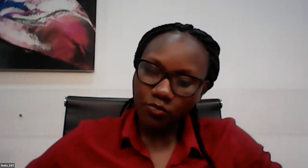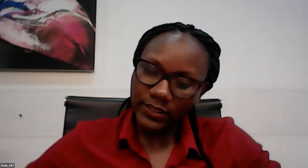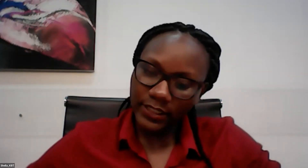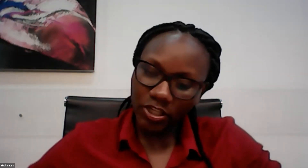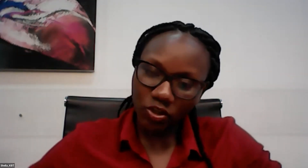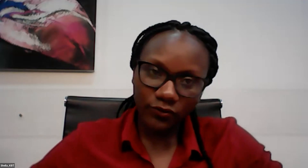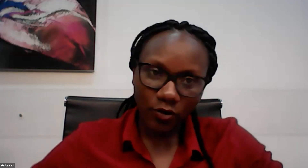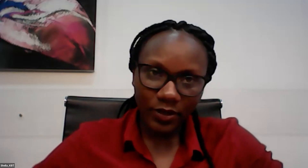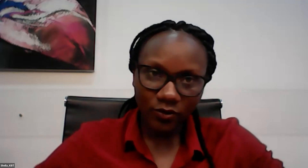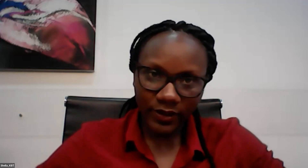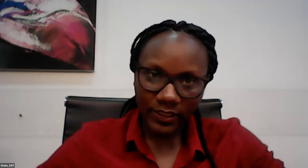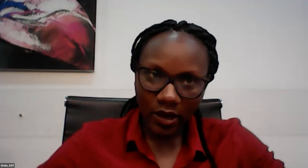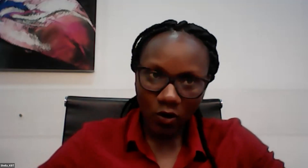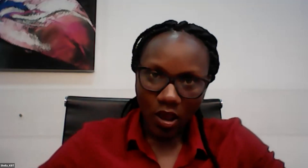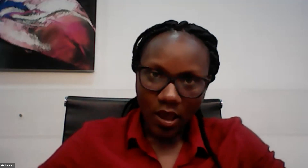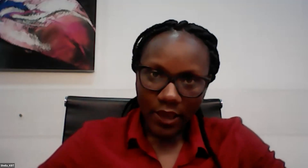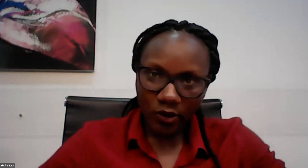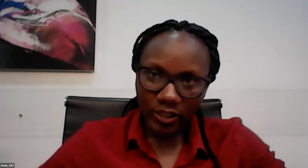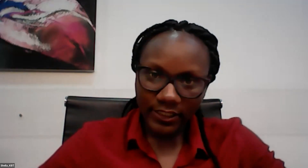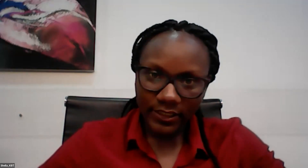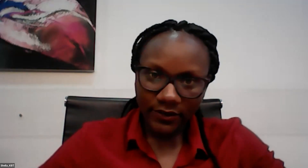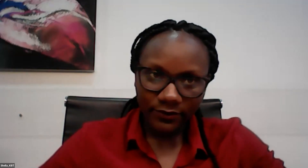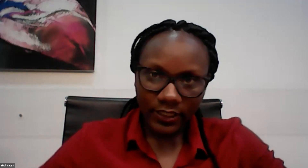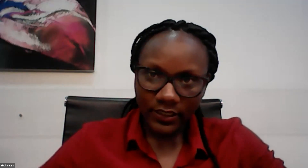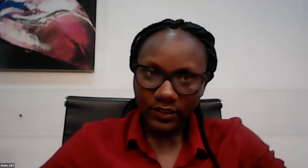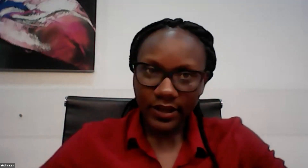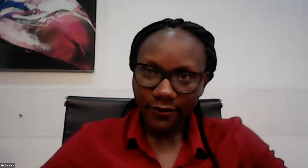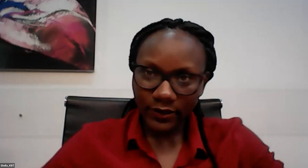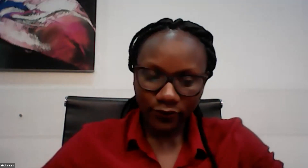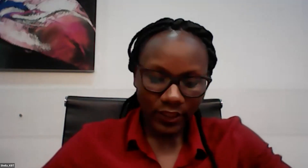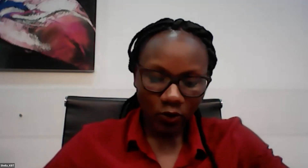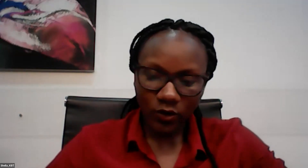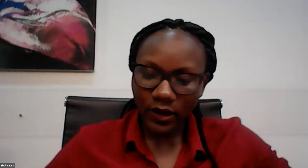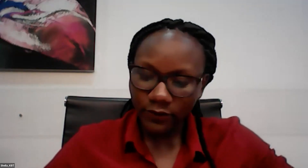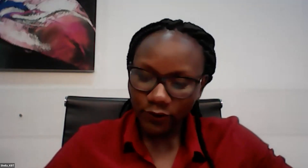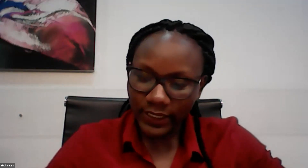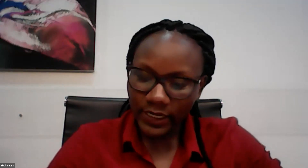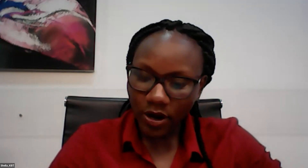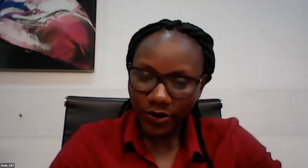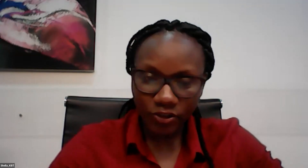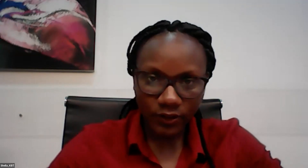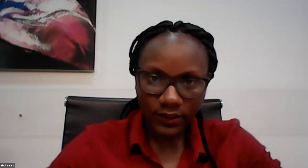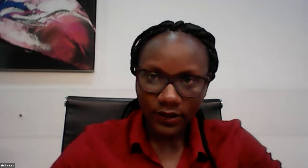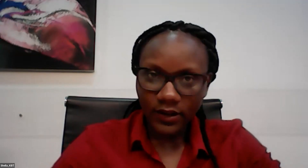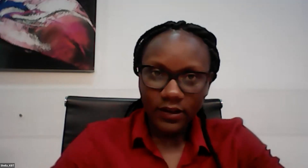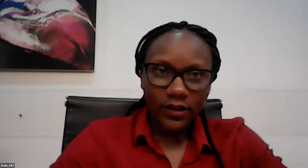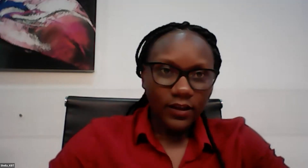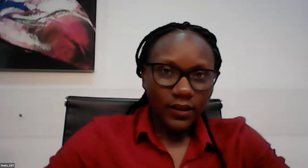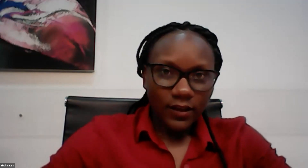invite a presentation from Innovate Now. I know our judges have just left for the